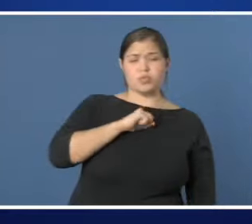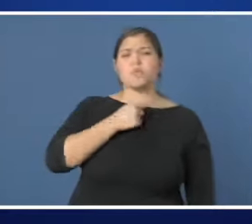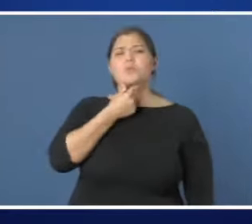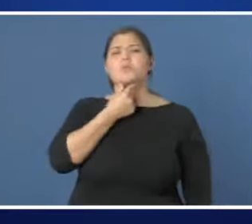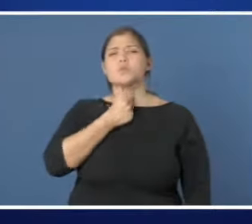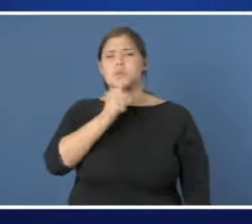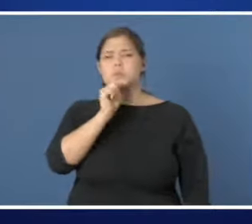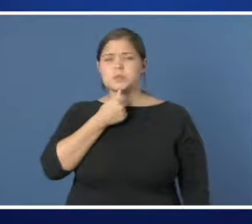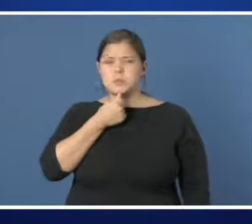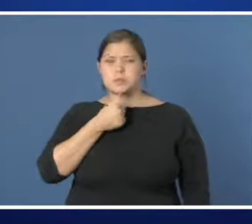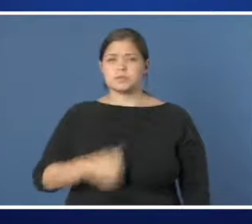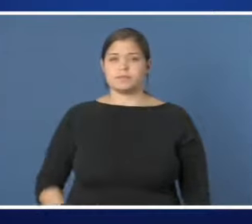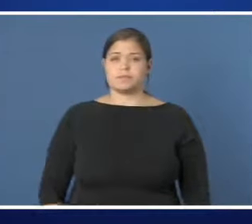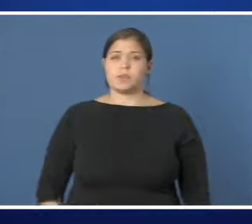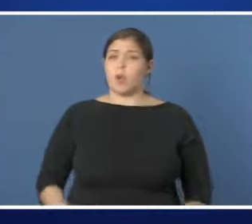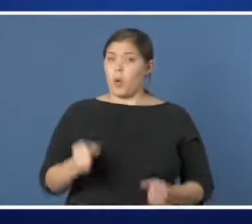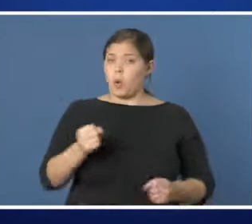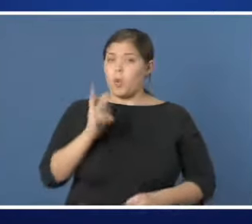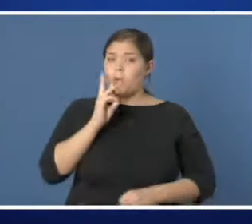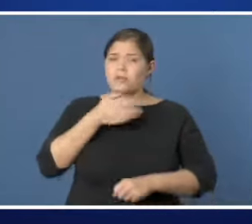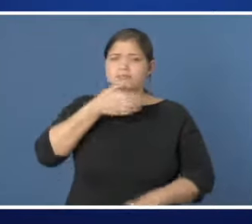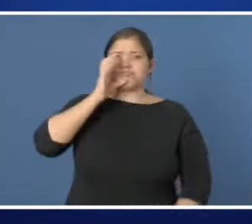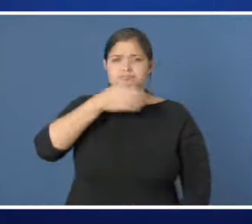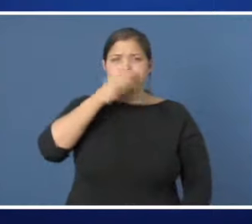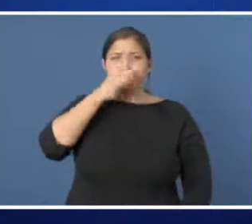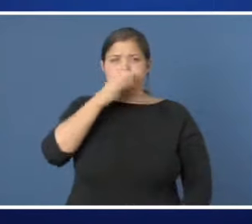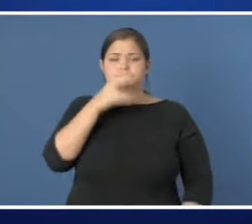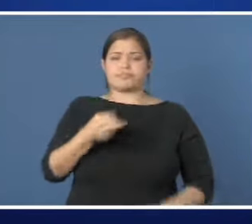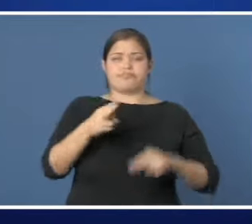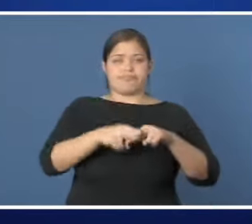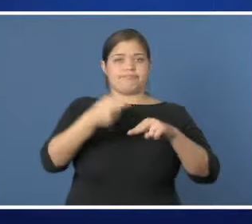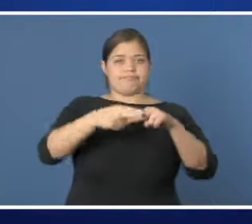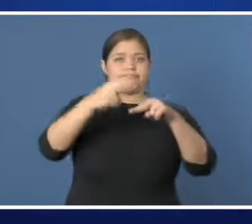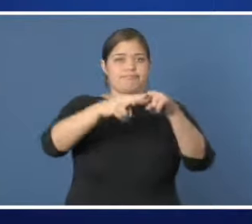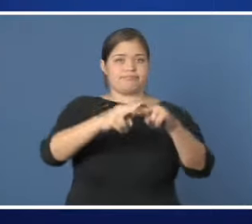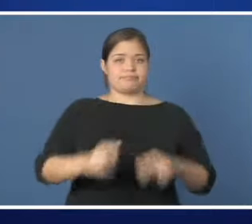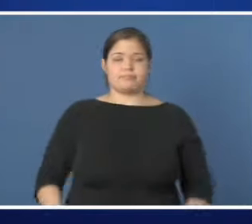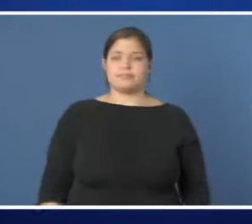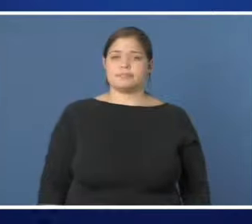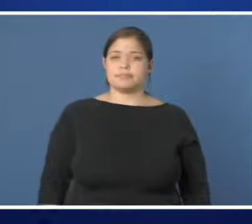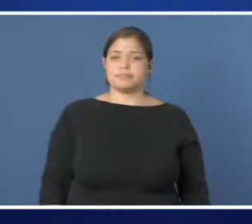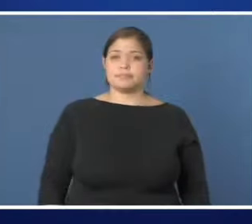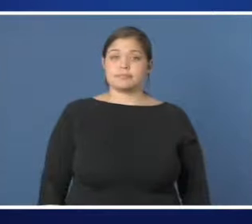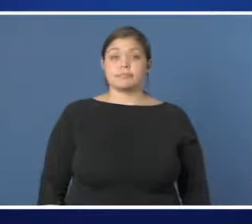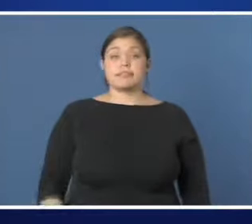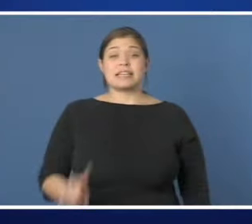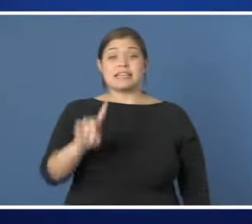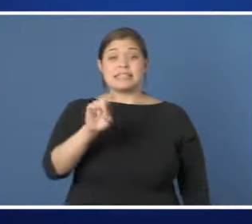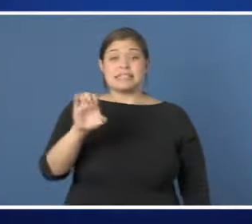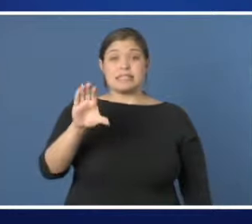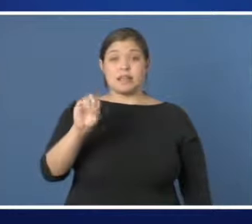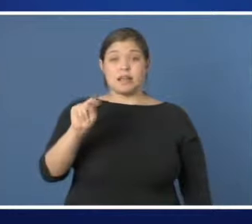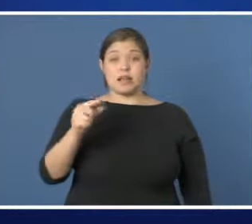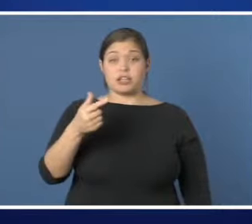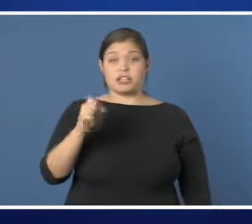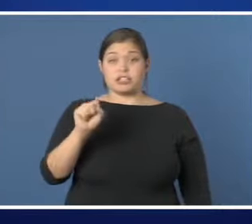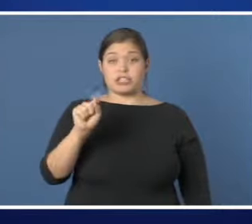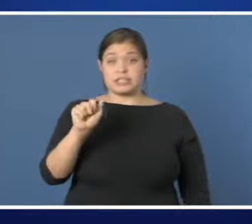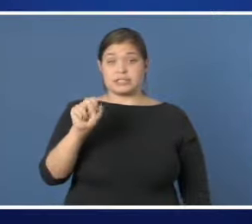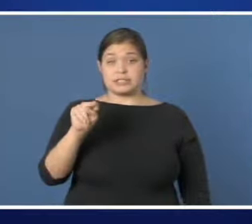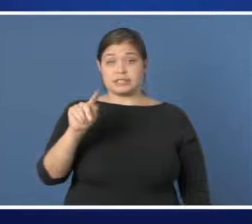Colds, congestion, sore throat. Increase cold fluid consumption. Take